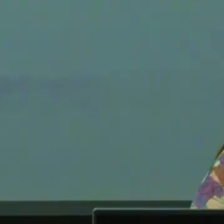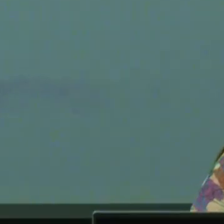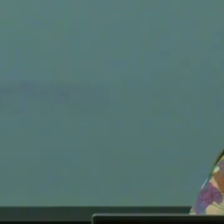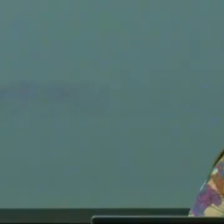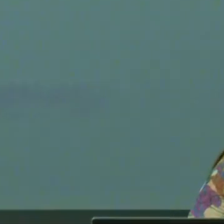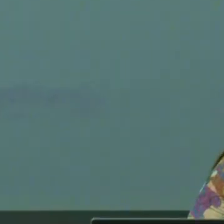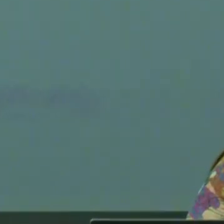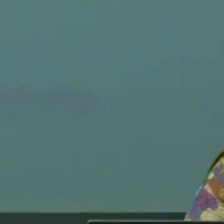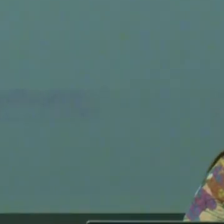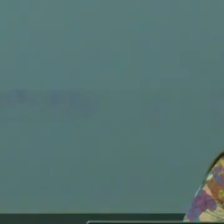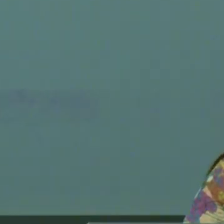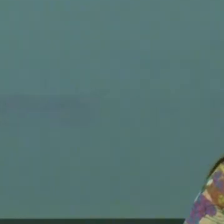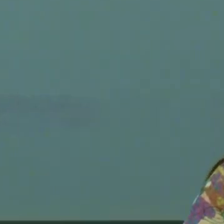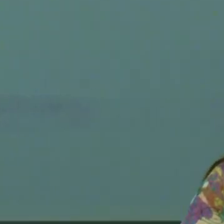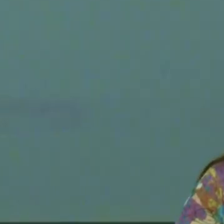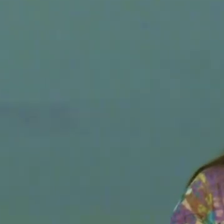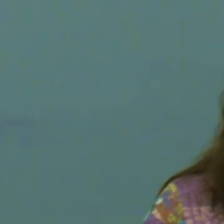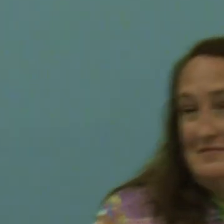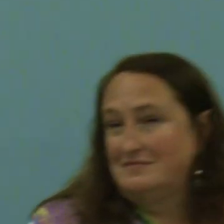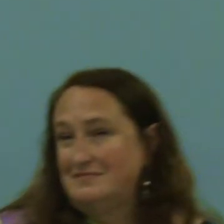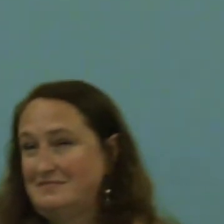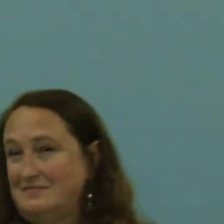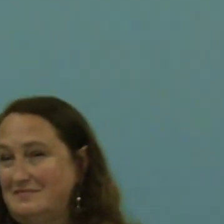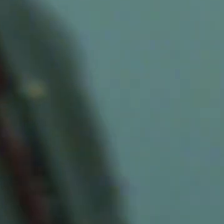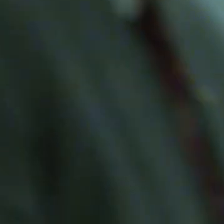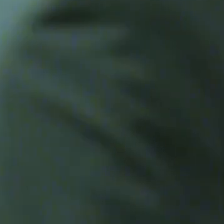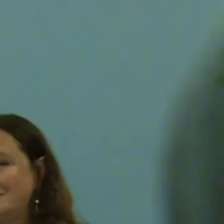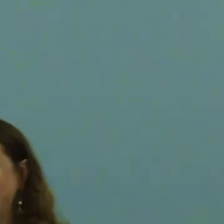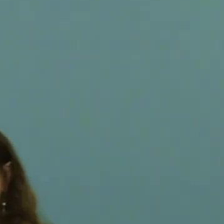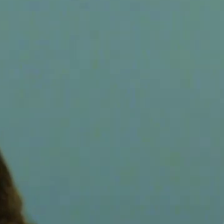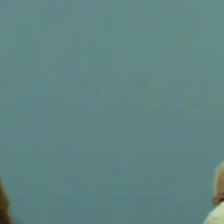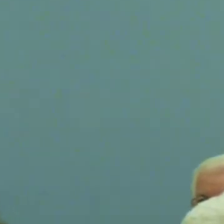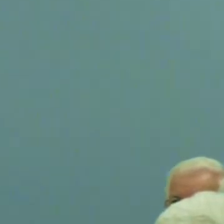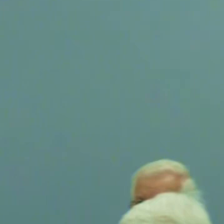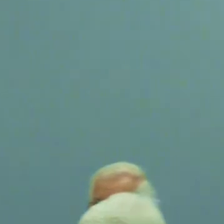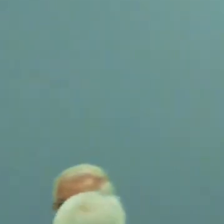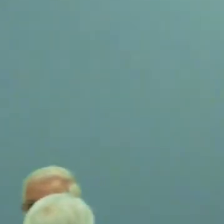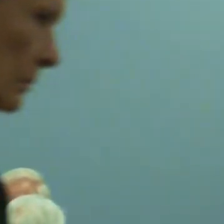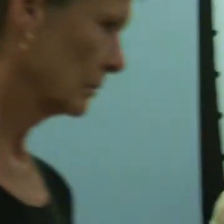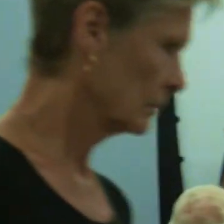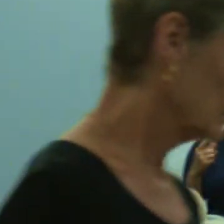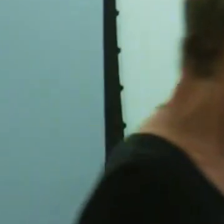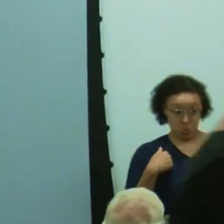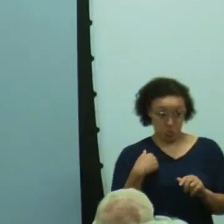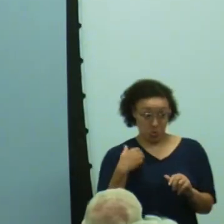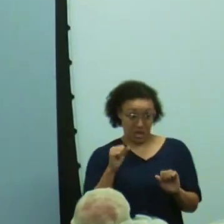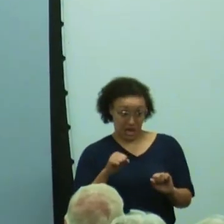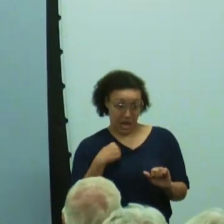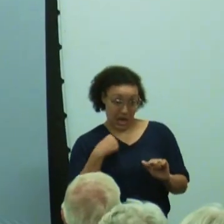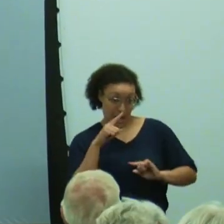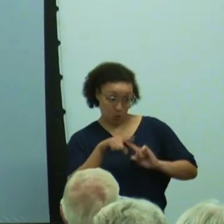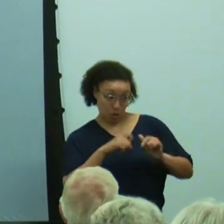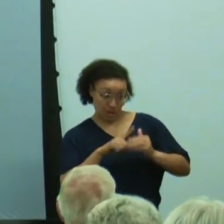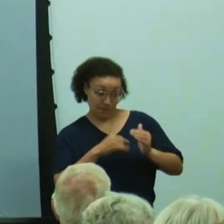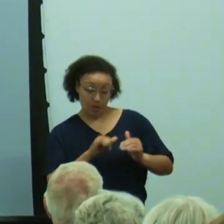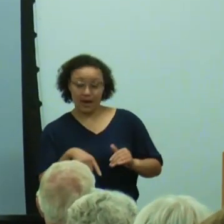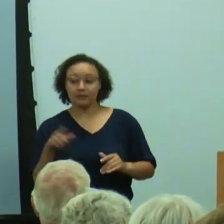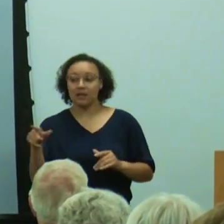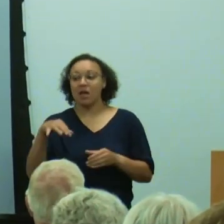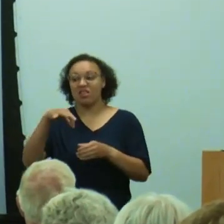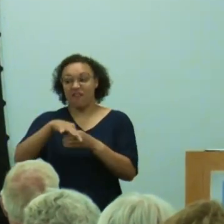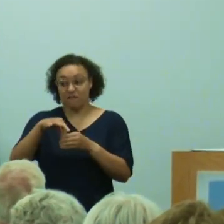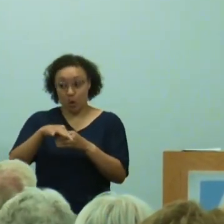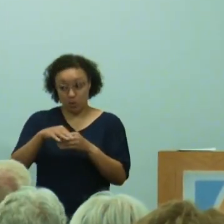are two issues. Issue one, issue two. Is that something I can ask about? The Voters Guide will